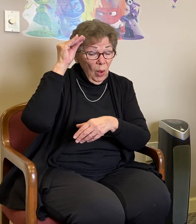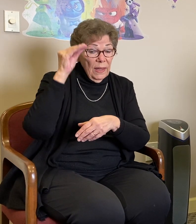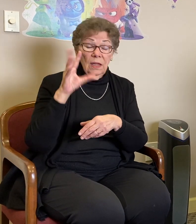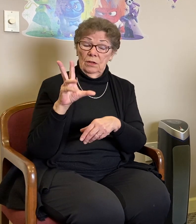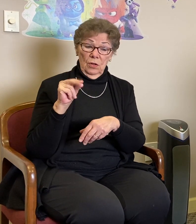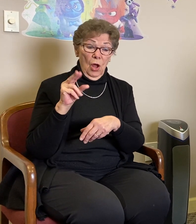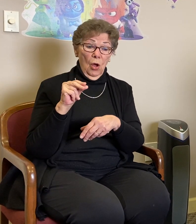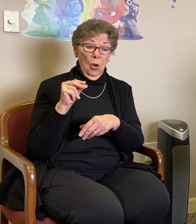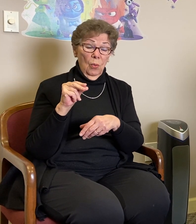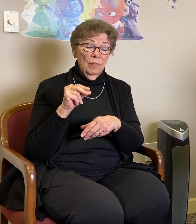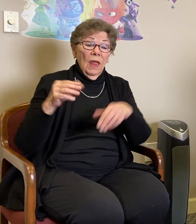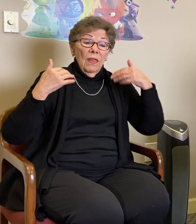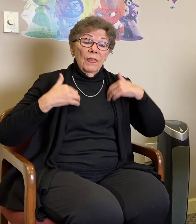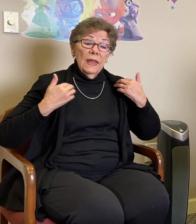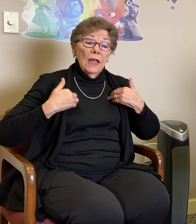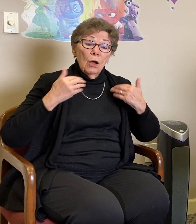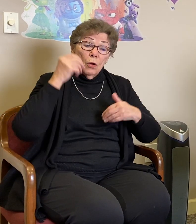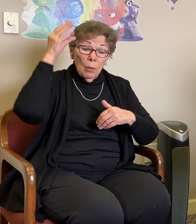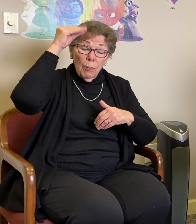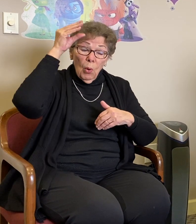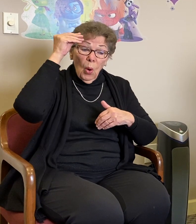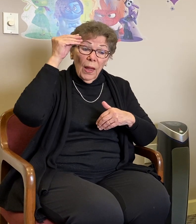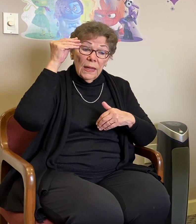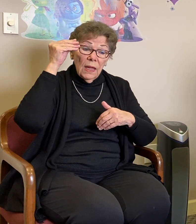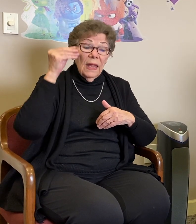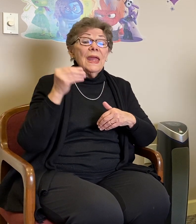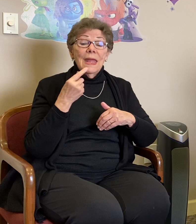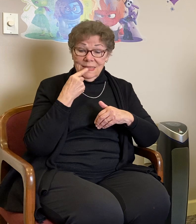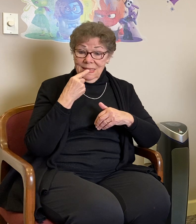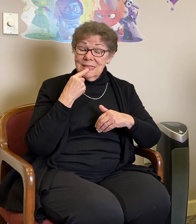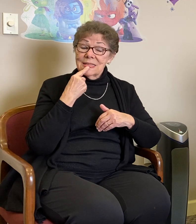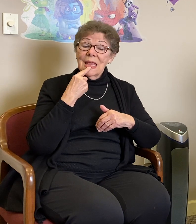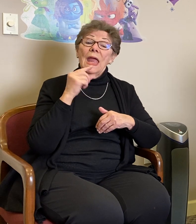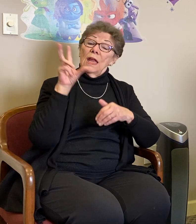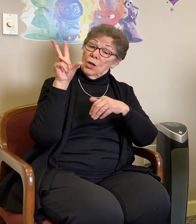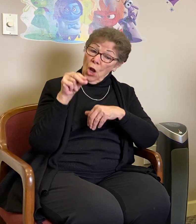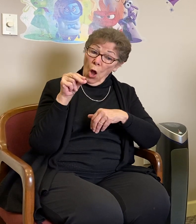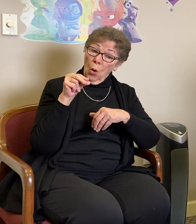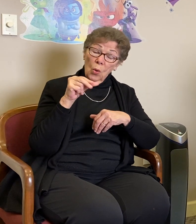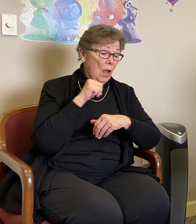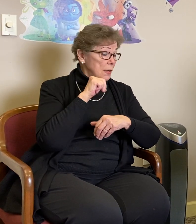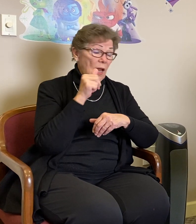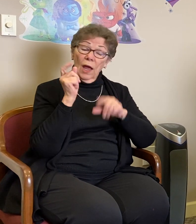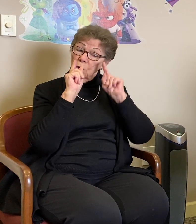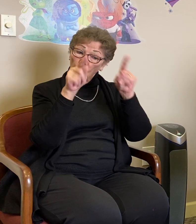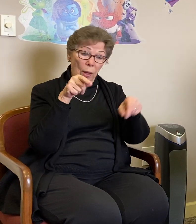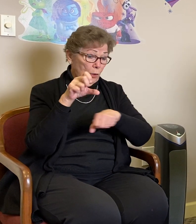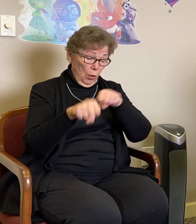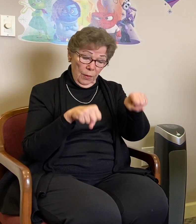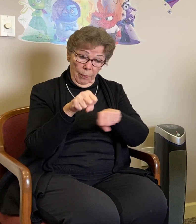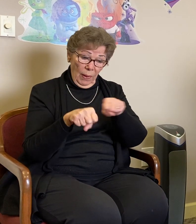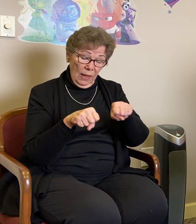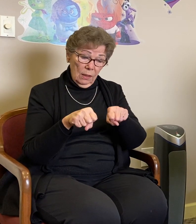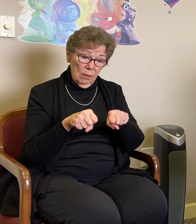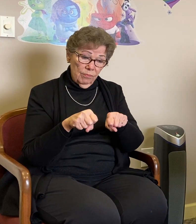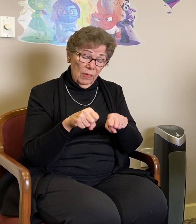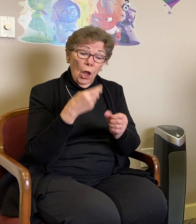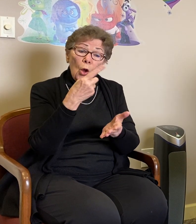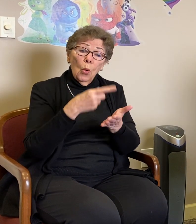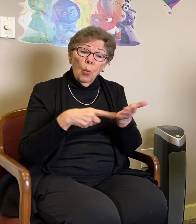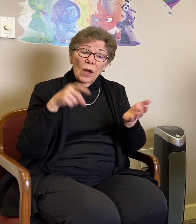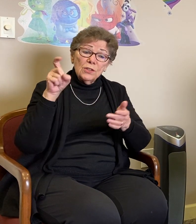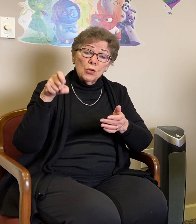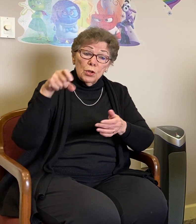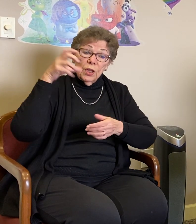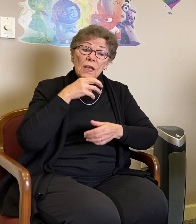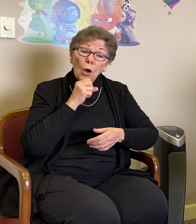do? That's right. He could say, "No, I'm not going with you." What should the older boy